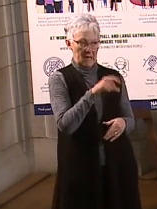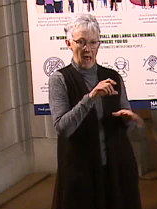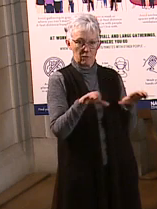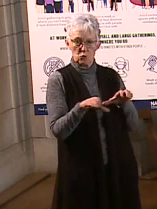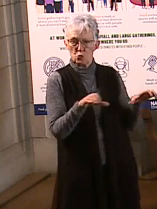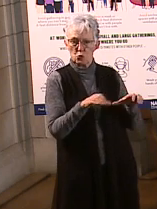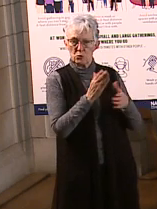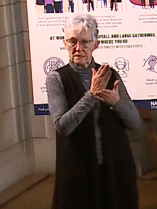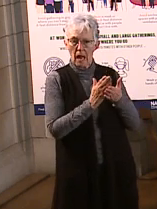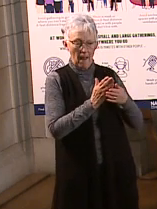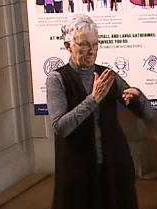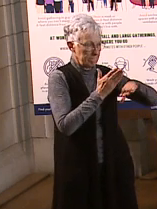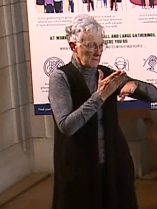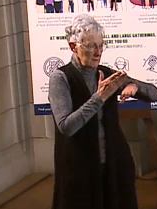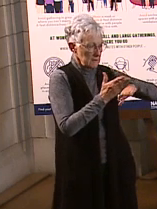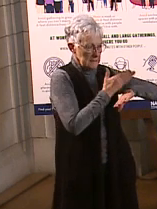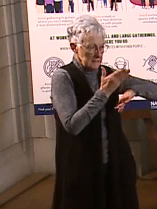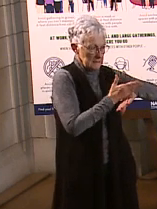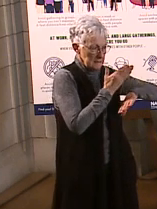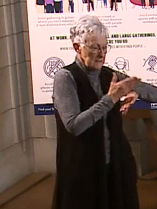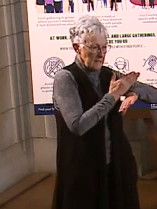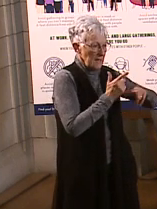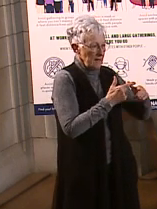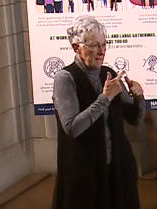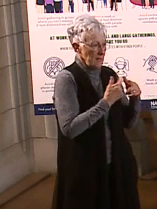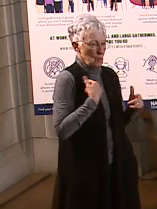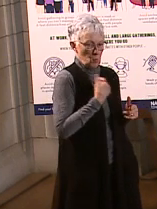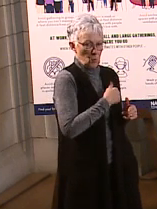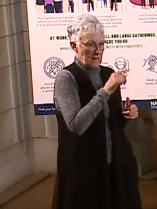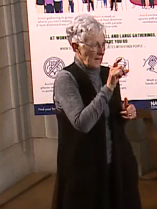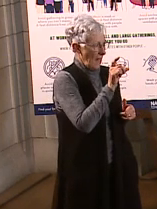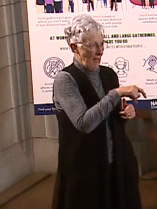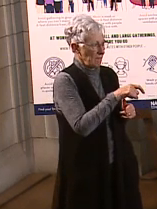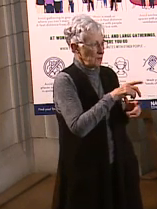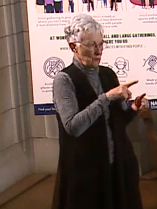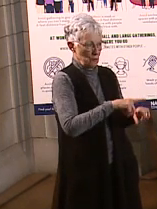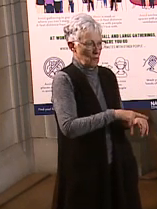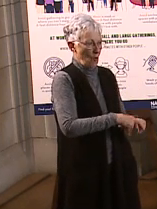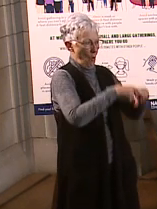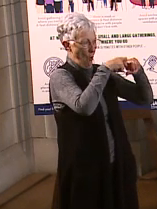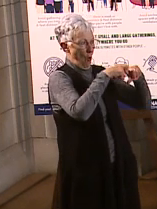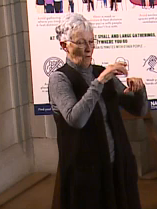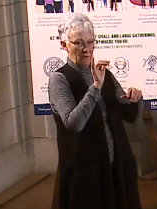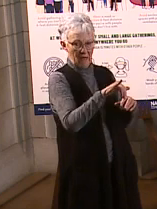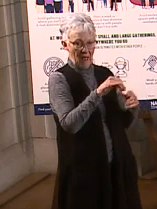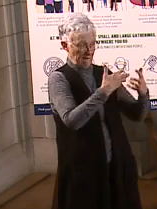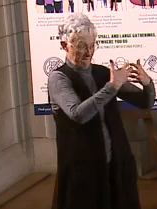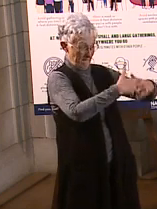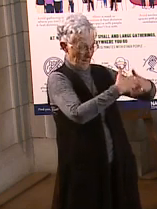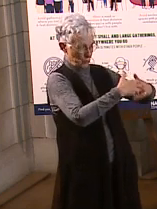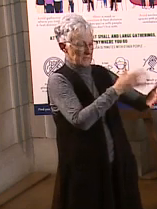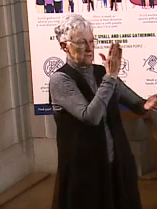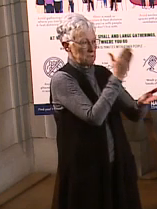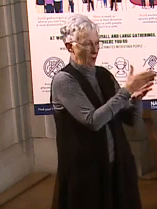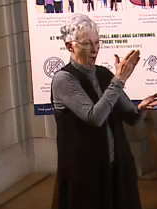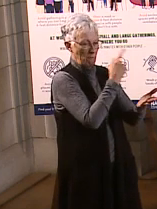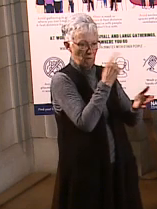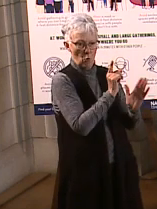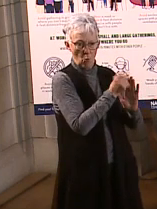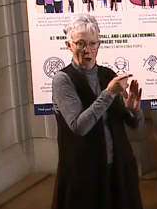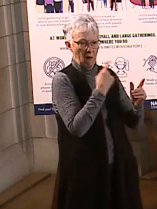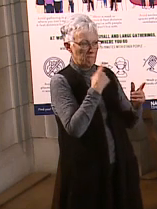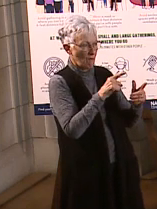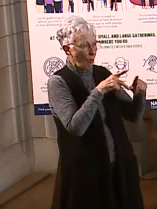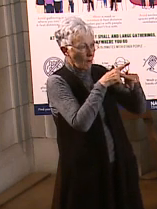coal-firing plant, that we're going to be reducing our energy output in the state, and then we bring energy in from those other states. And so it does benefit